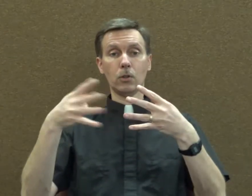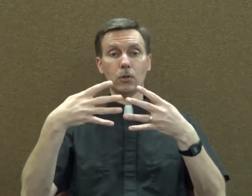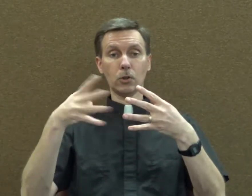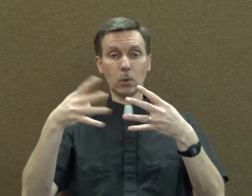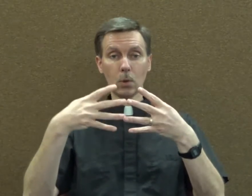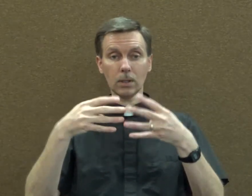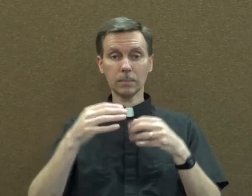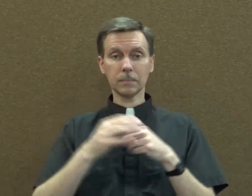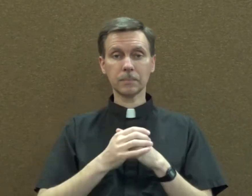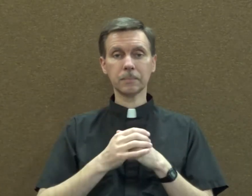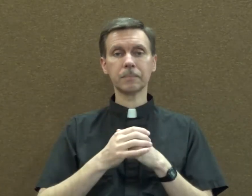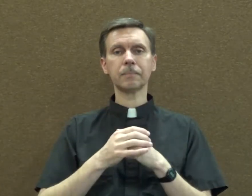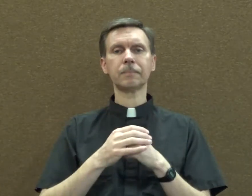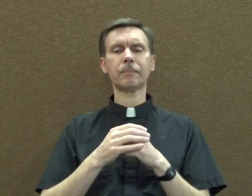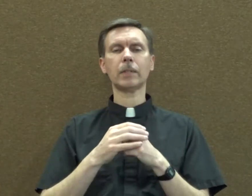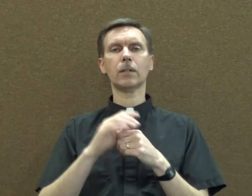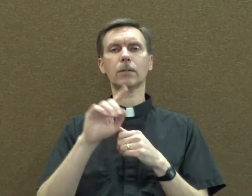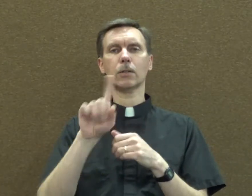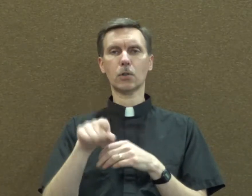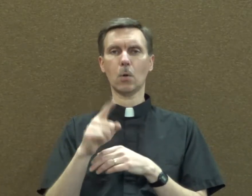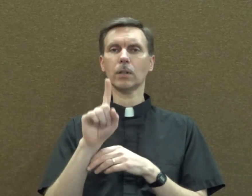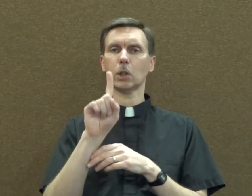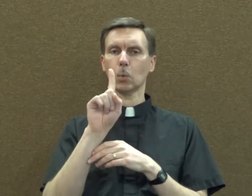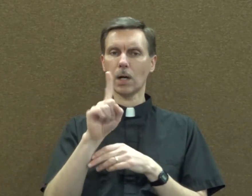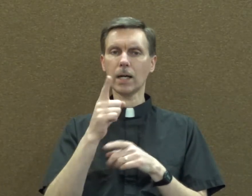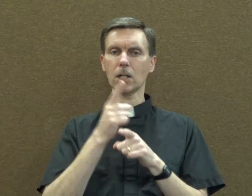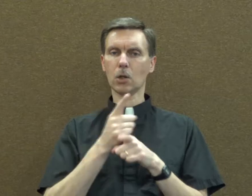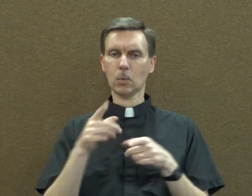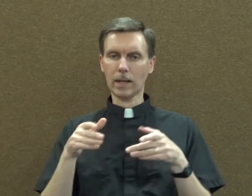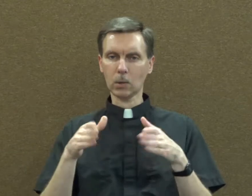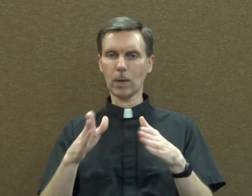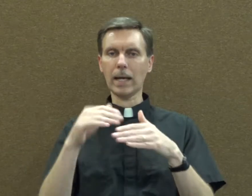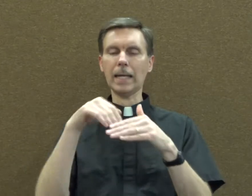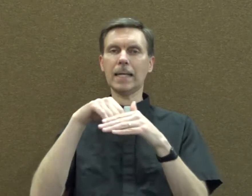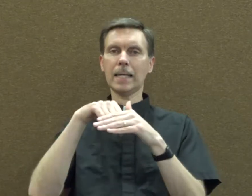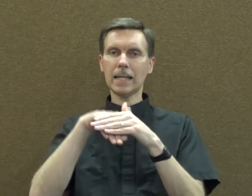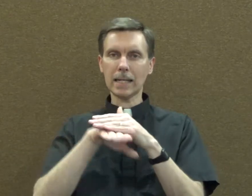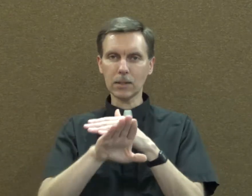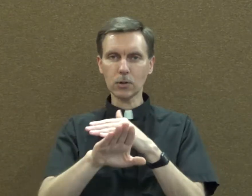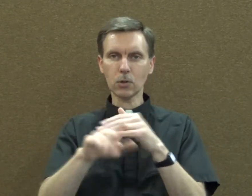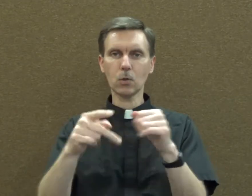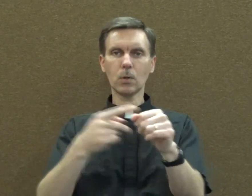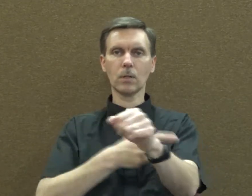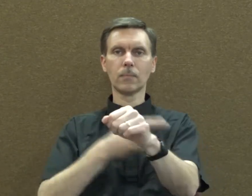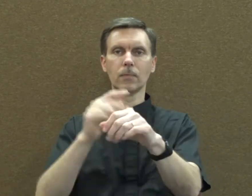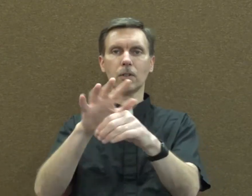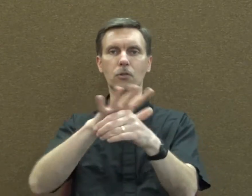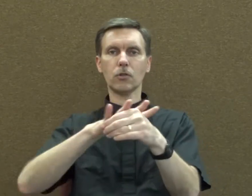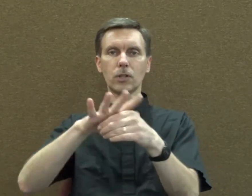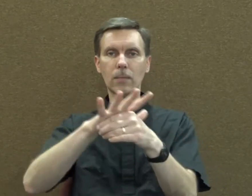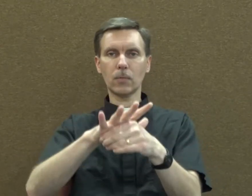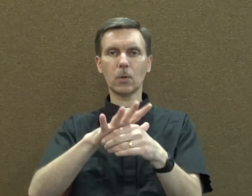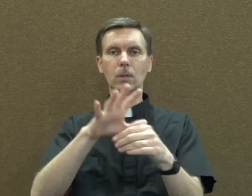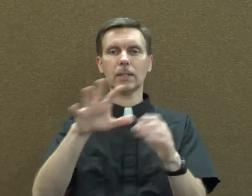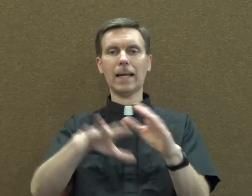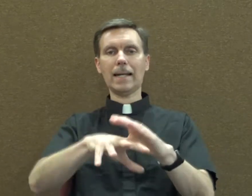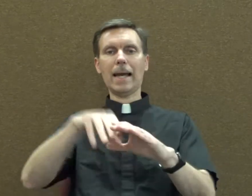The door, there's only one right way into the sheepfold and